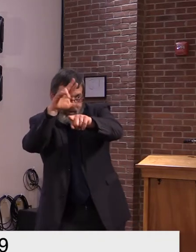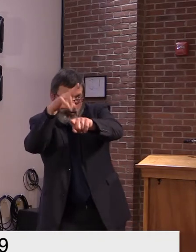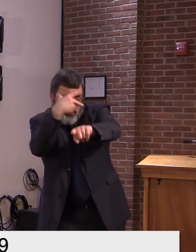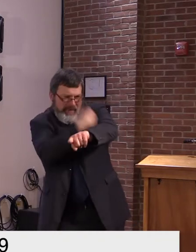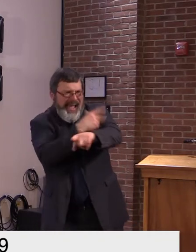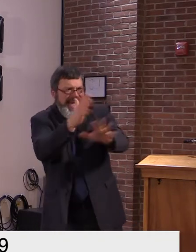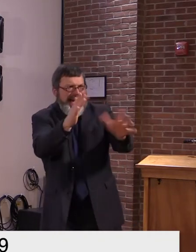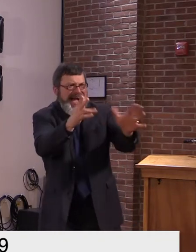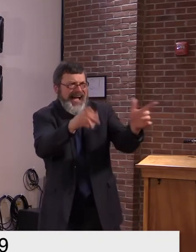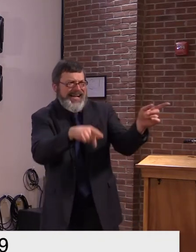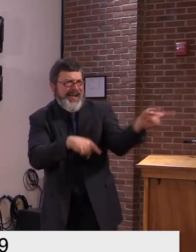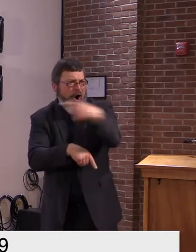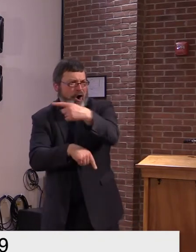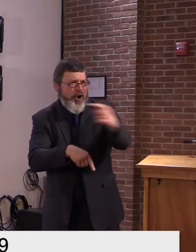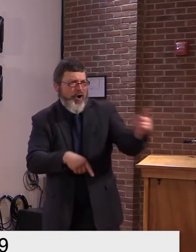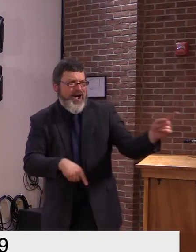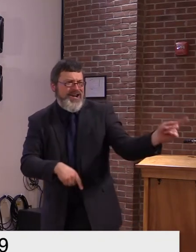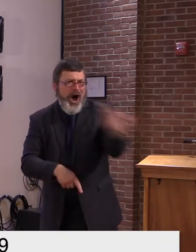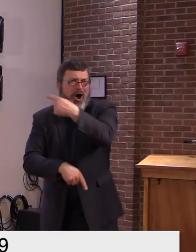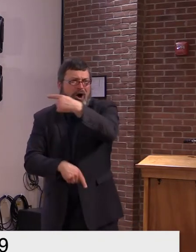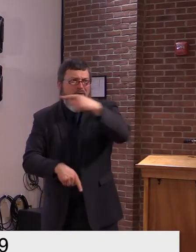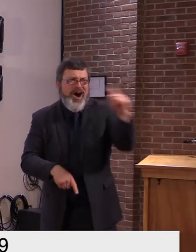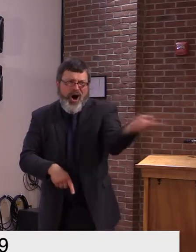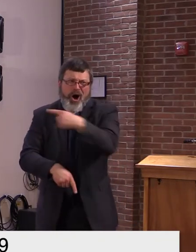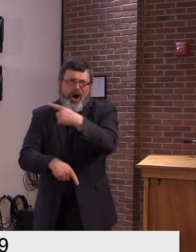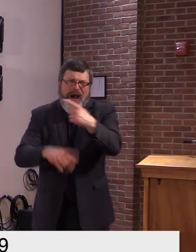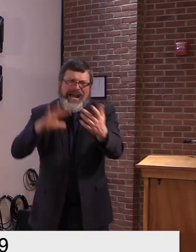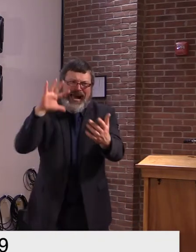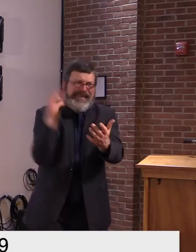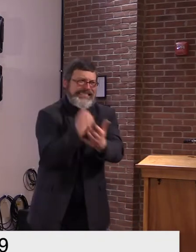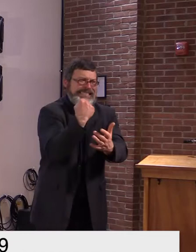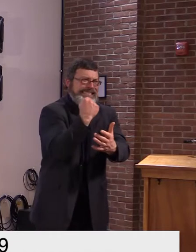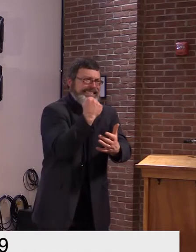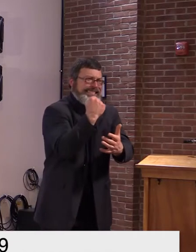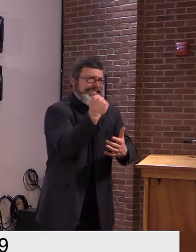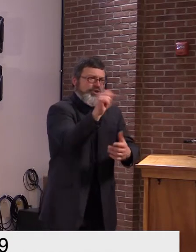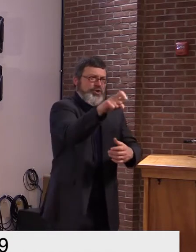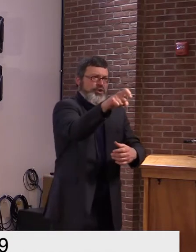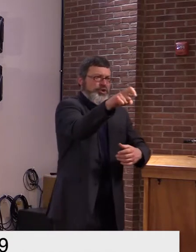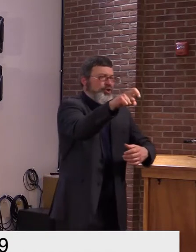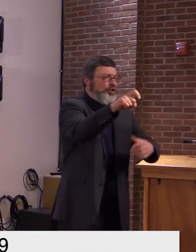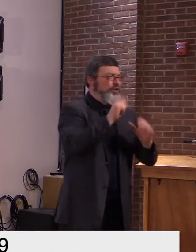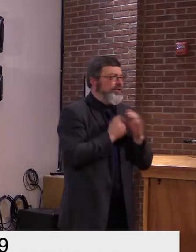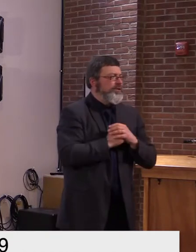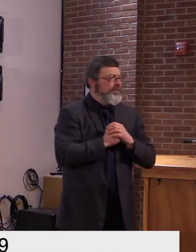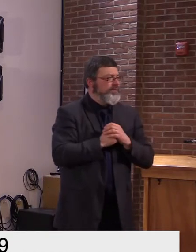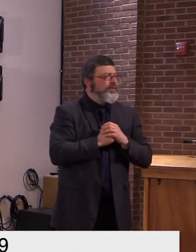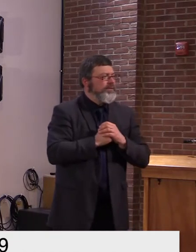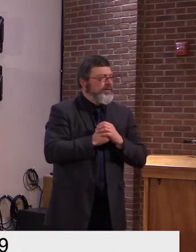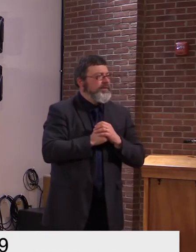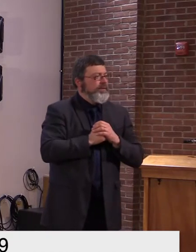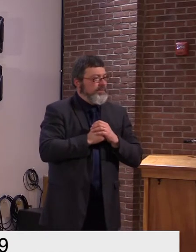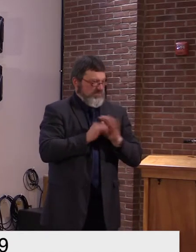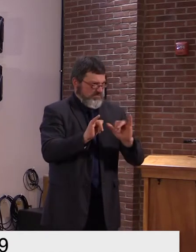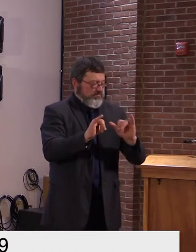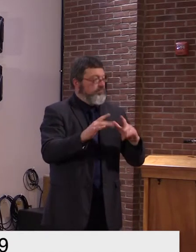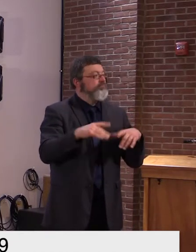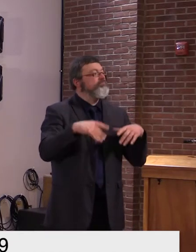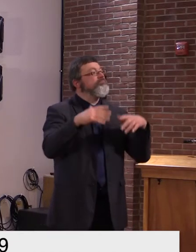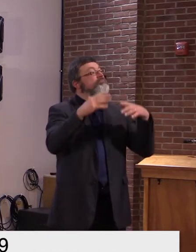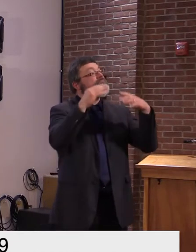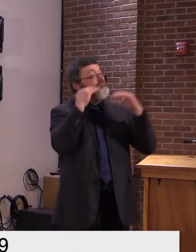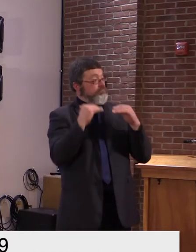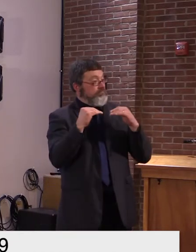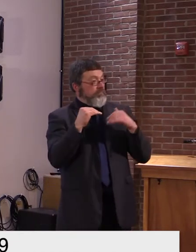So after three consecutive days where case counts for new cases were in the low 90s, last evening